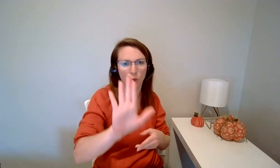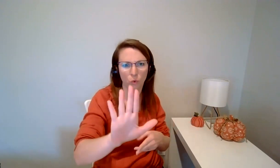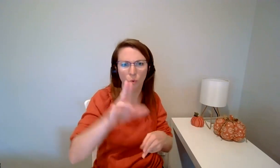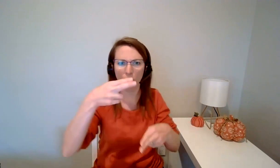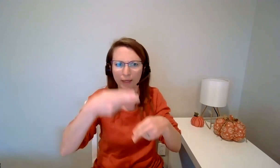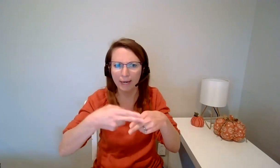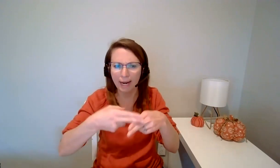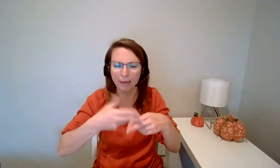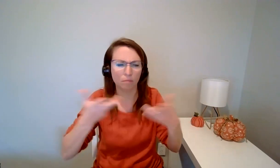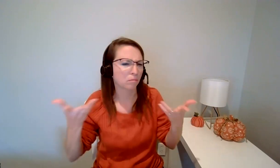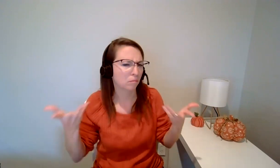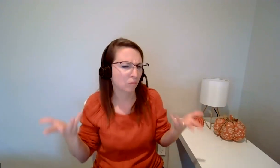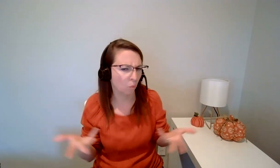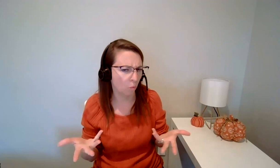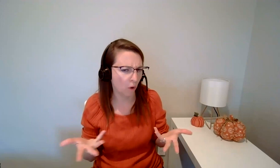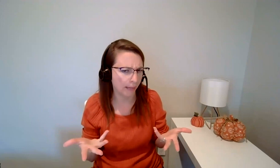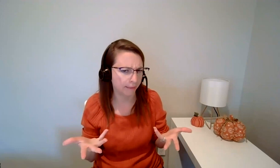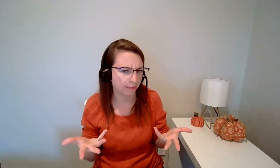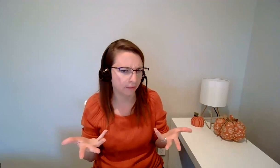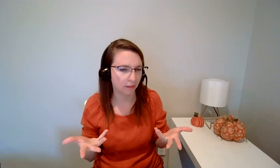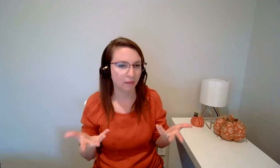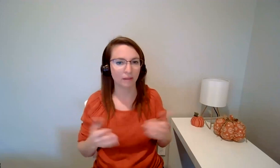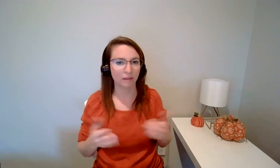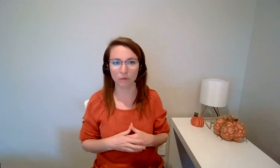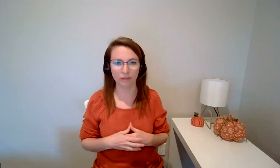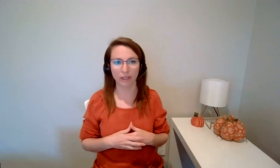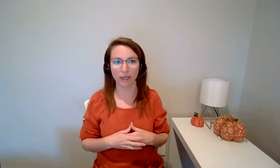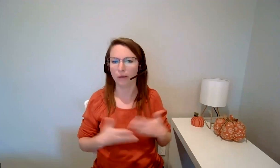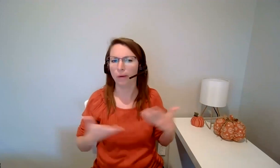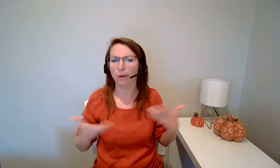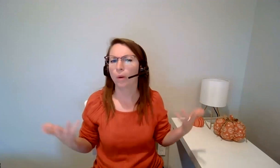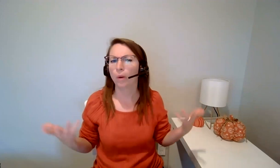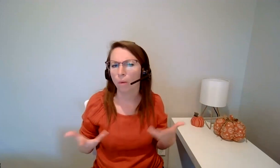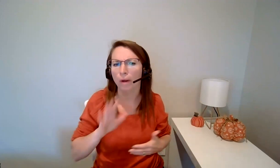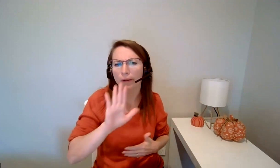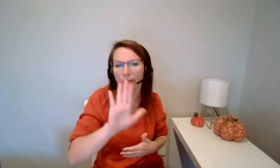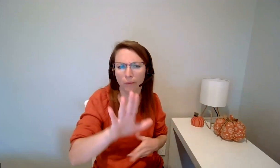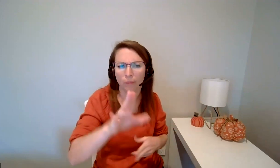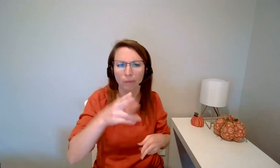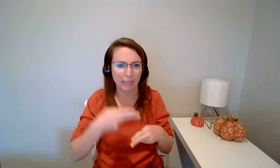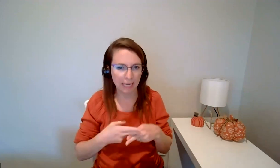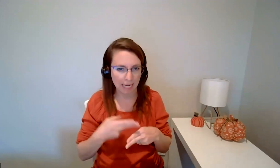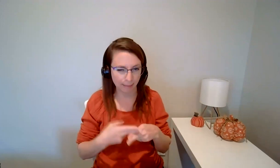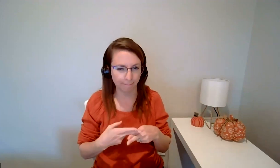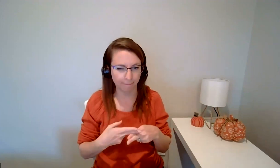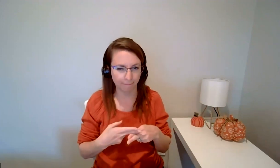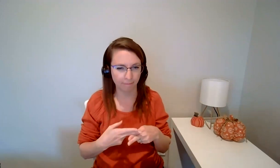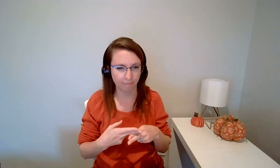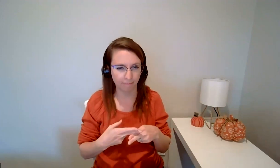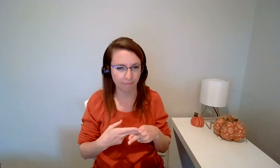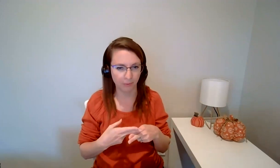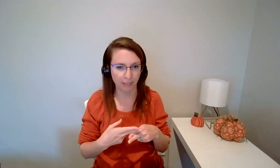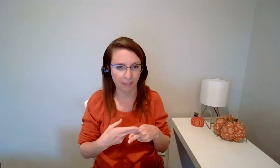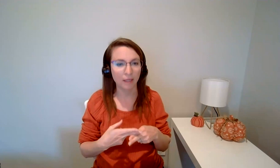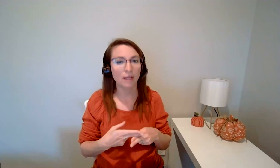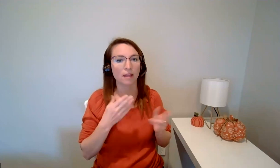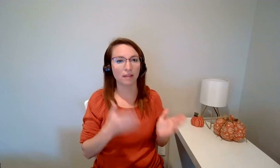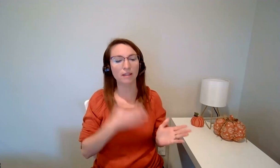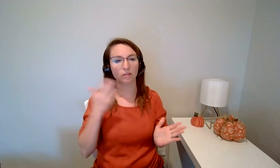signing your name, what, they would just sign what your name. Okay. And then